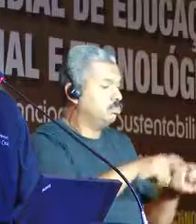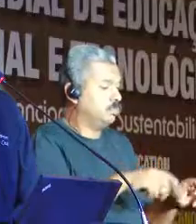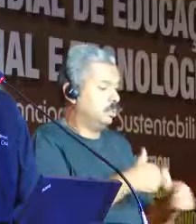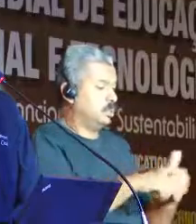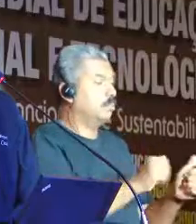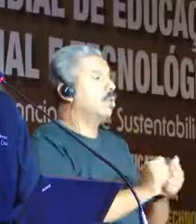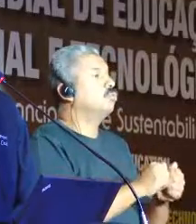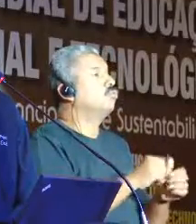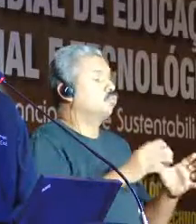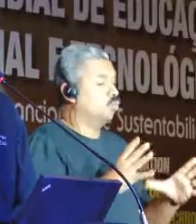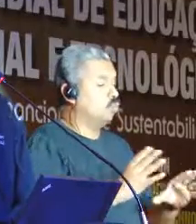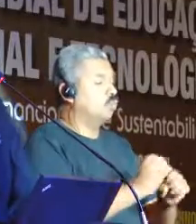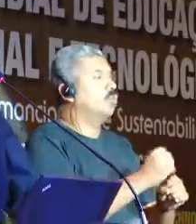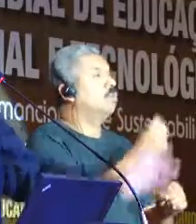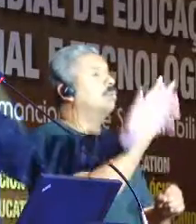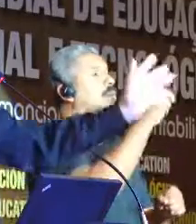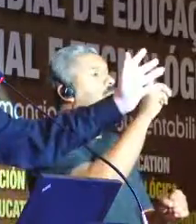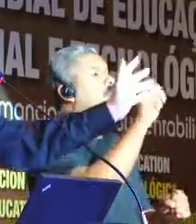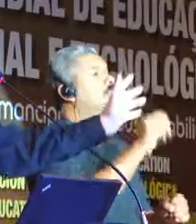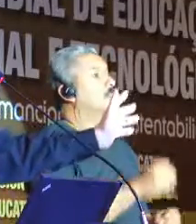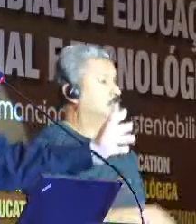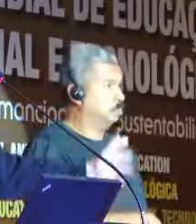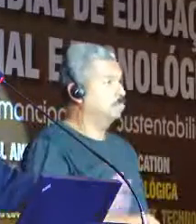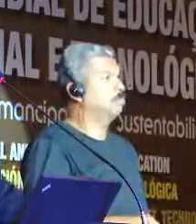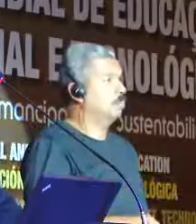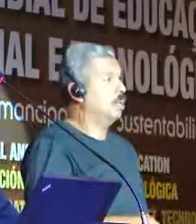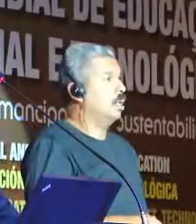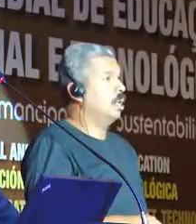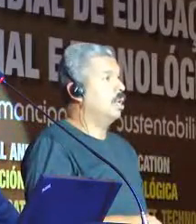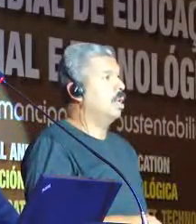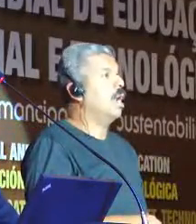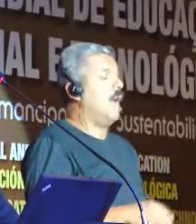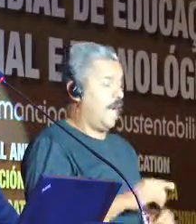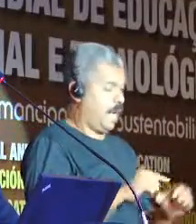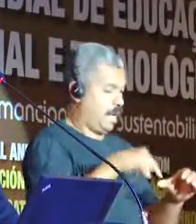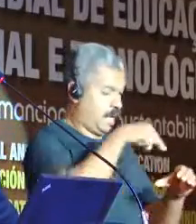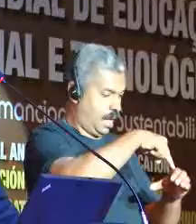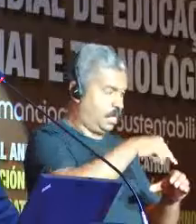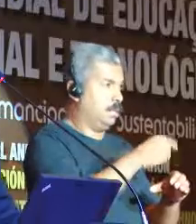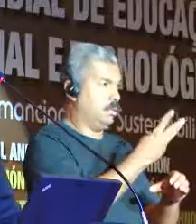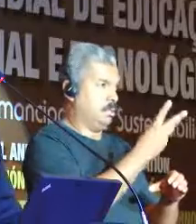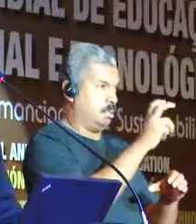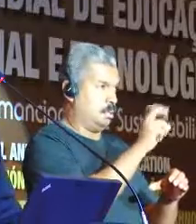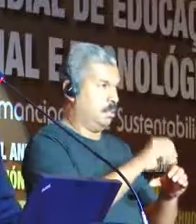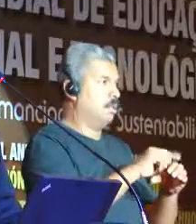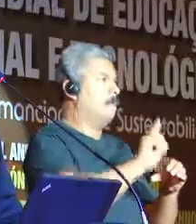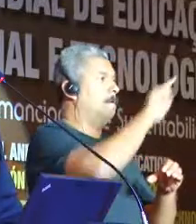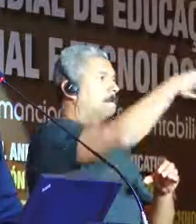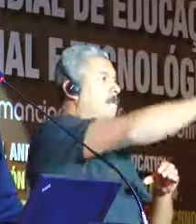But it employs thousands more around the world installing it for end-user customers.